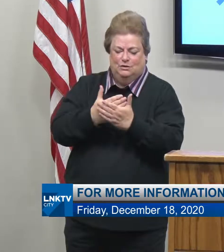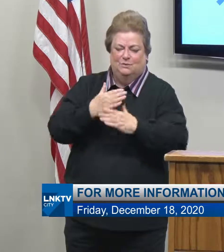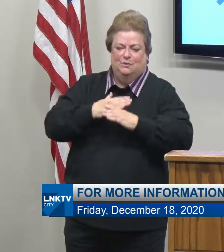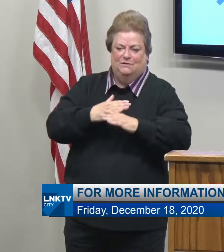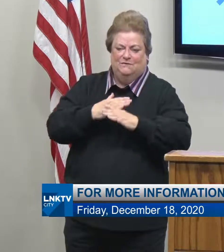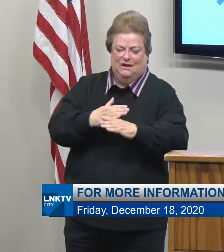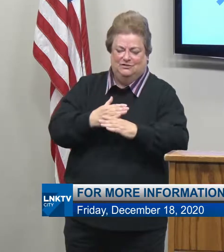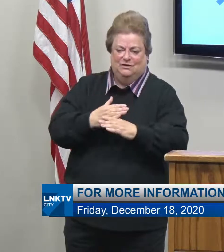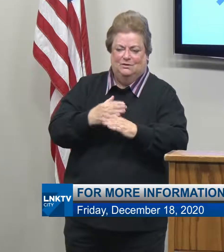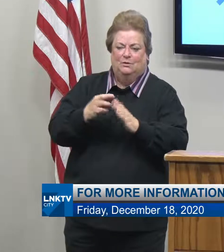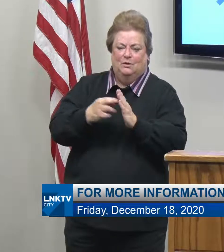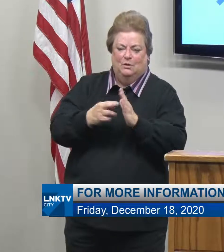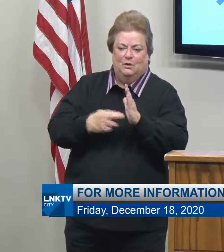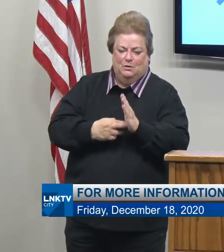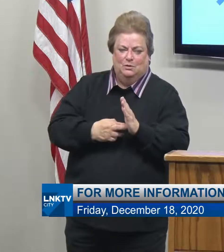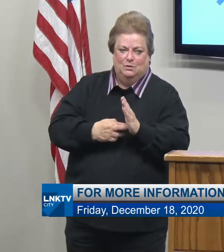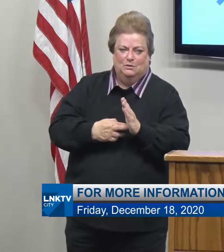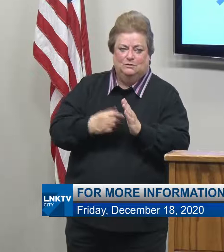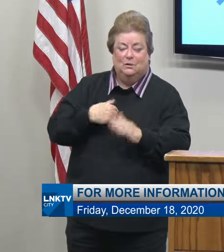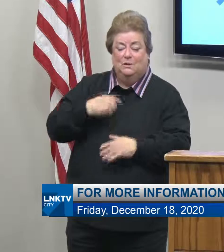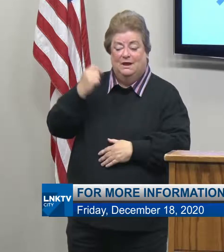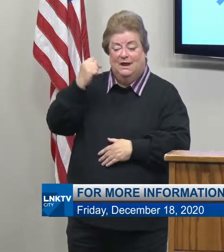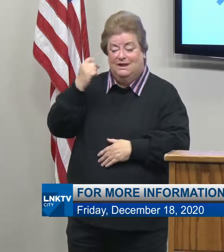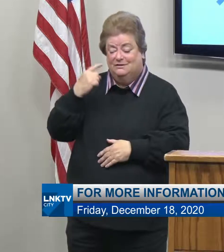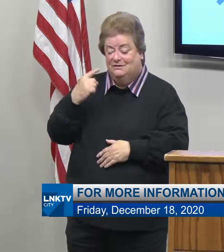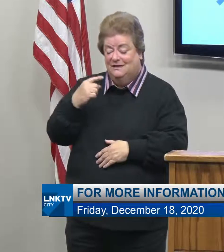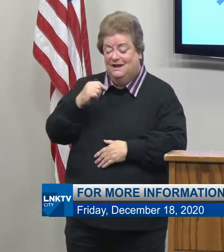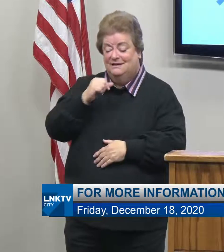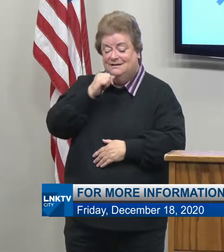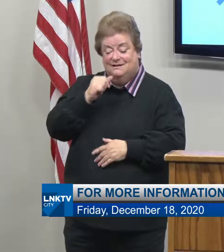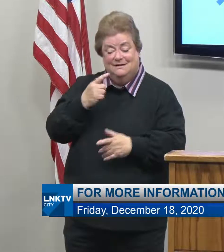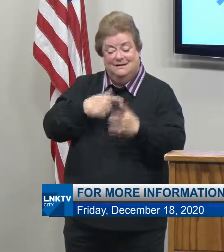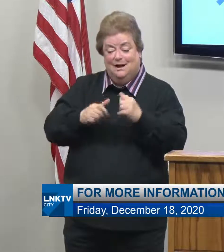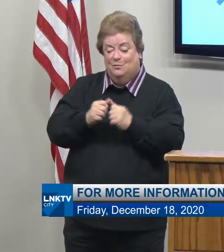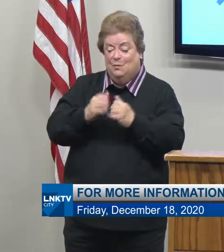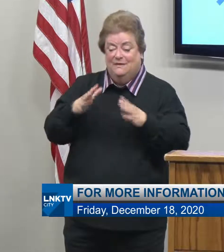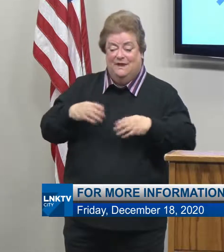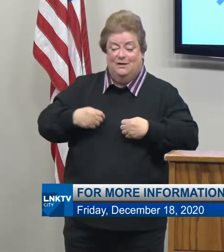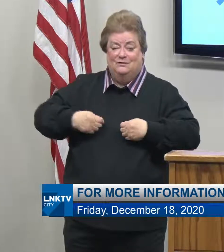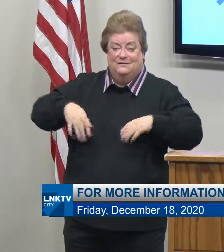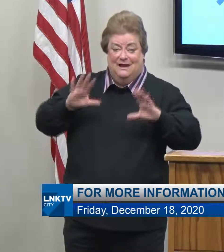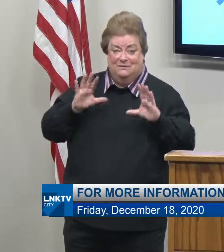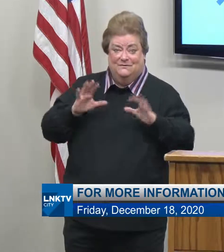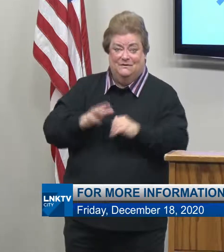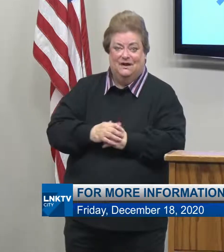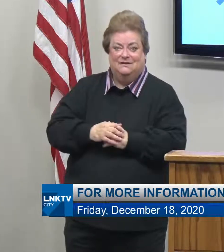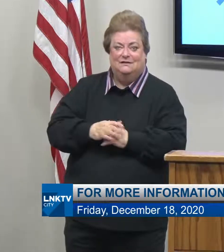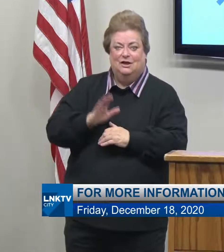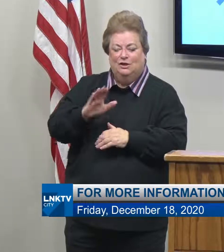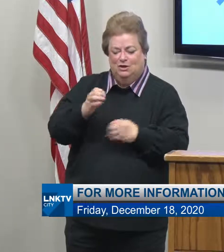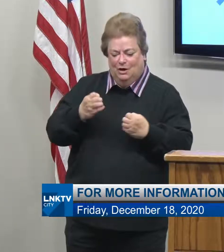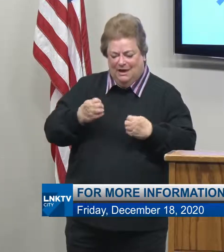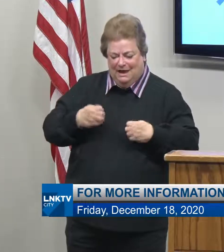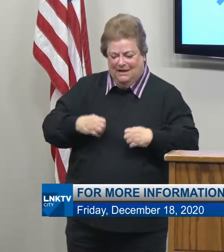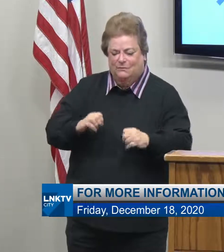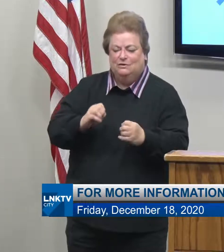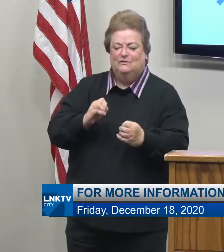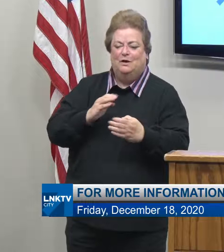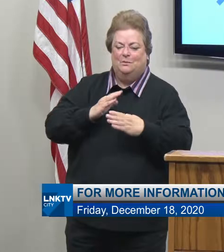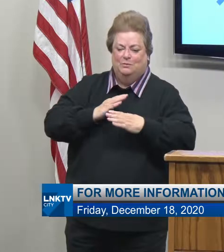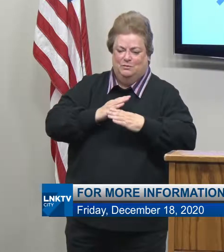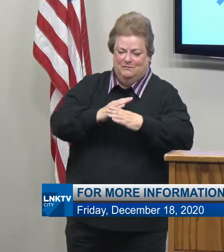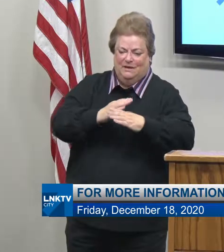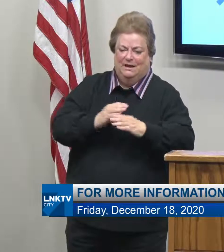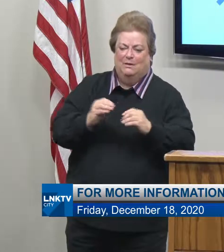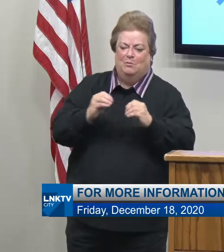protocols. We understand it does not come without sacrifice. Your efforts are preventing more illness and death in our